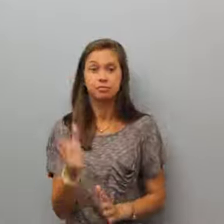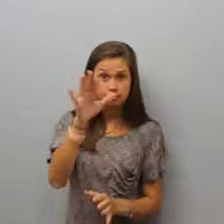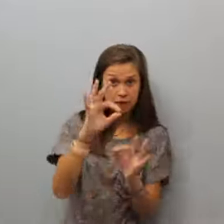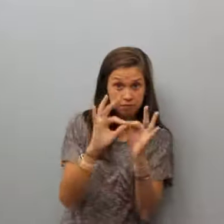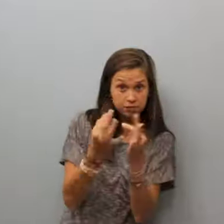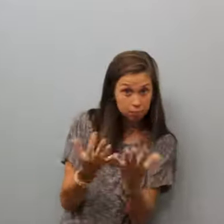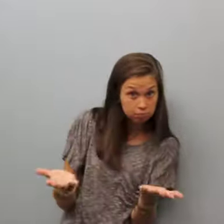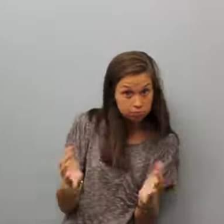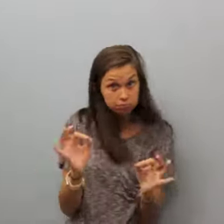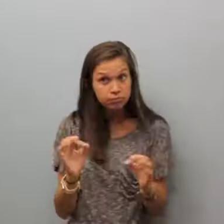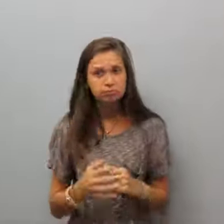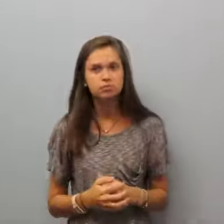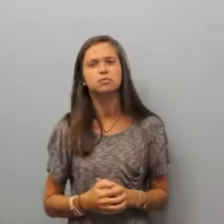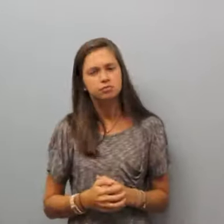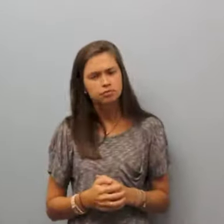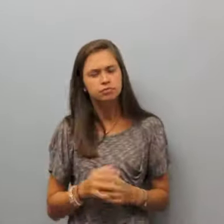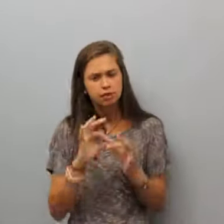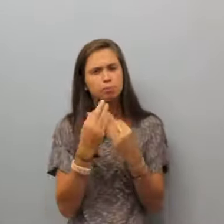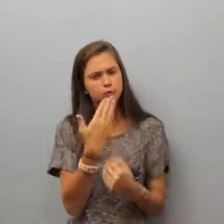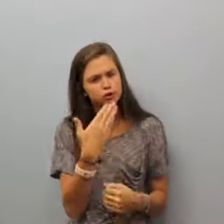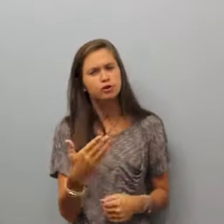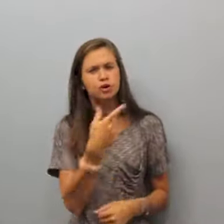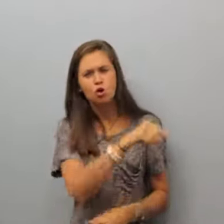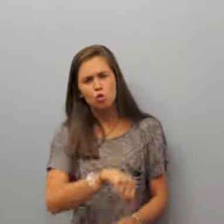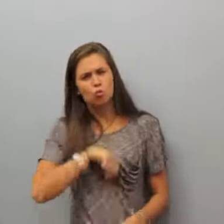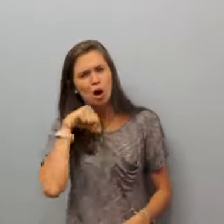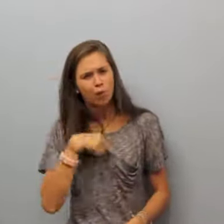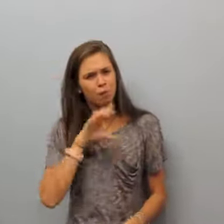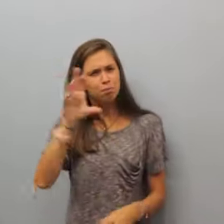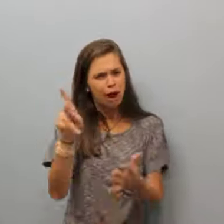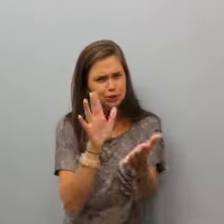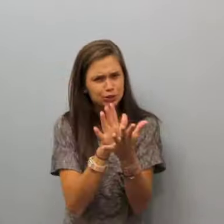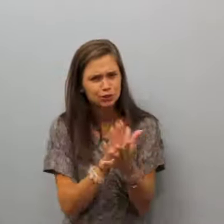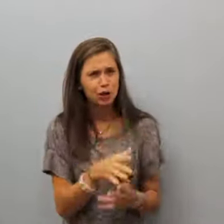Ramon focuses on his studies right now and doesn't work.